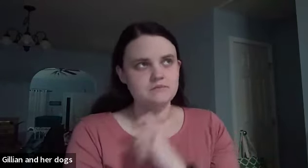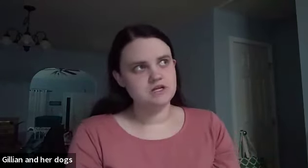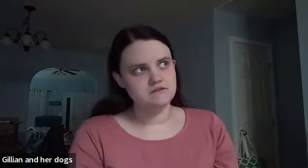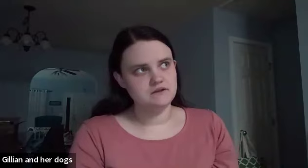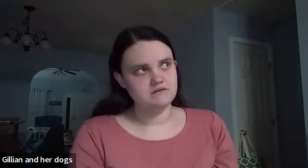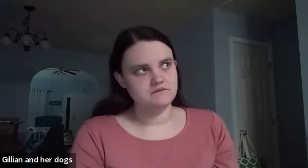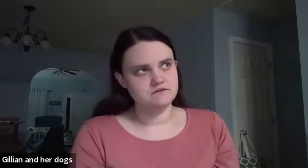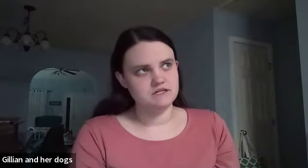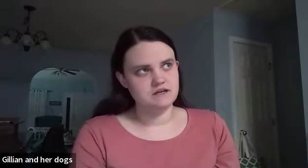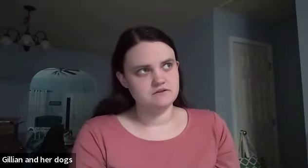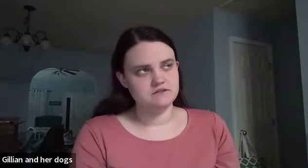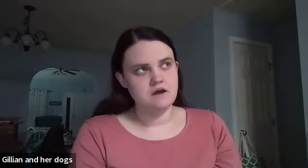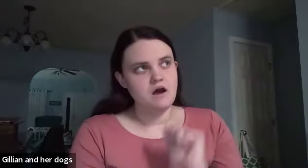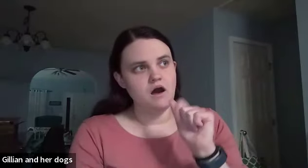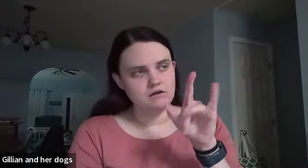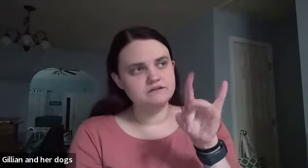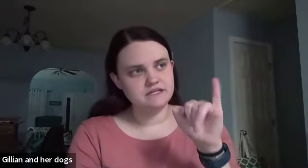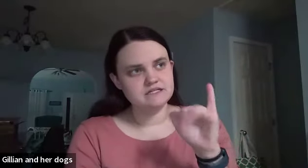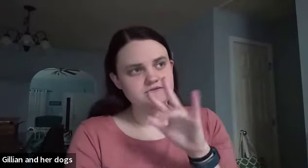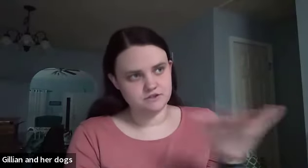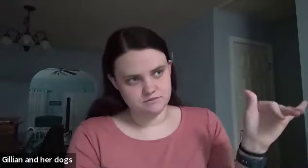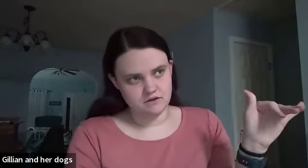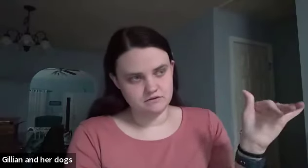I'm trying to think of if there's any others. Aldi is fingerspelled.